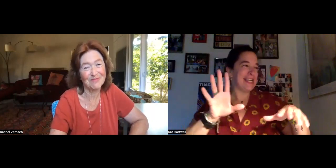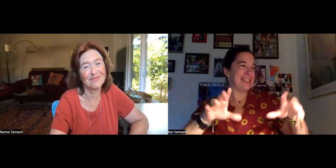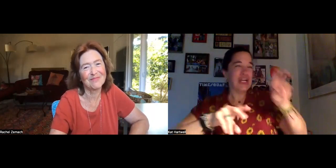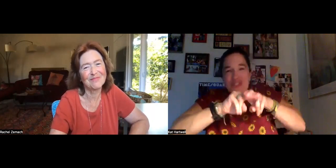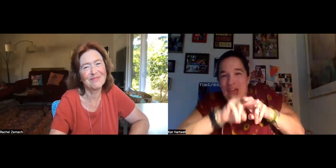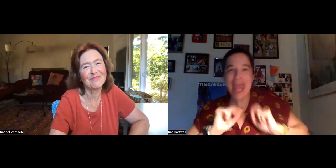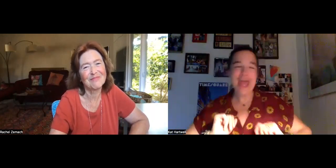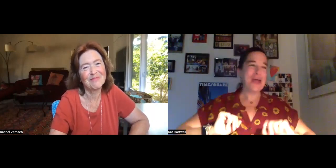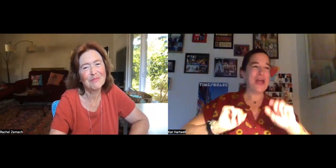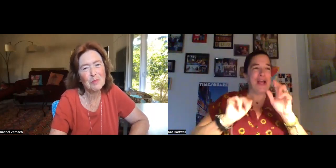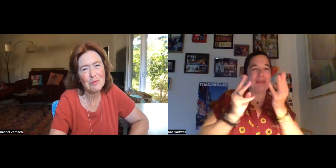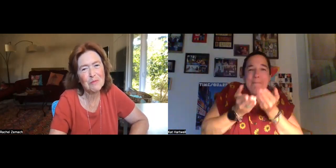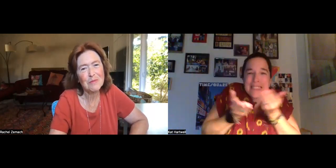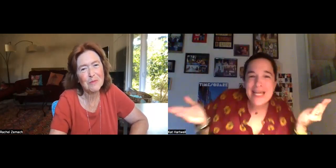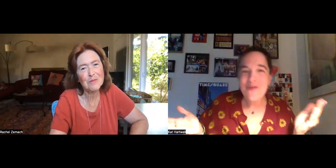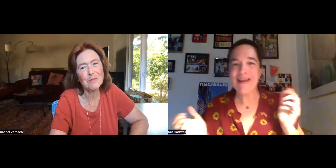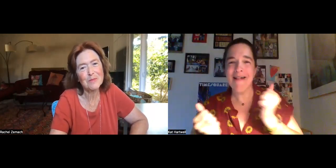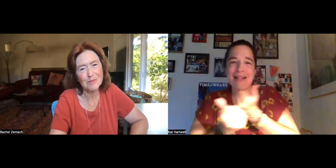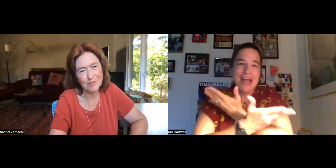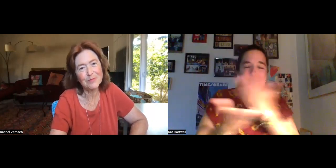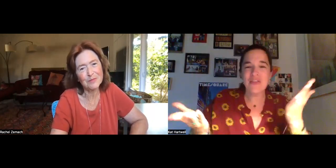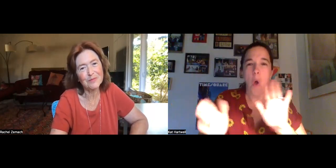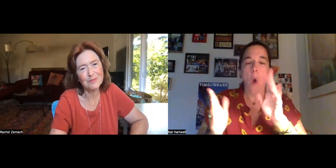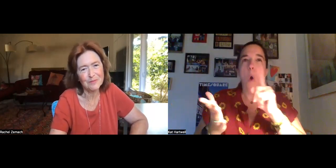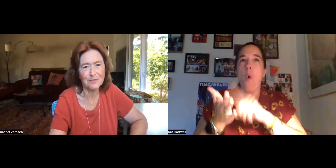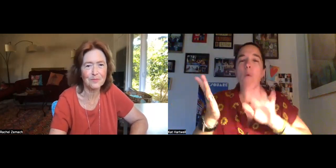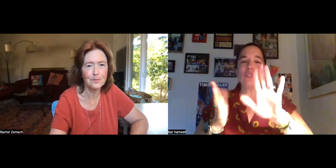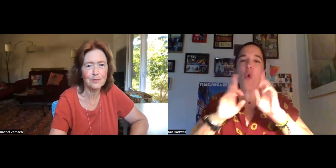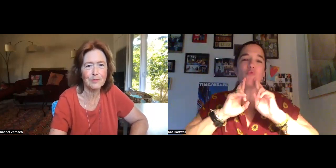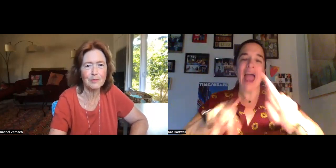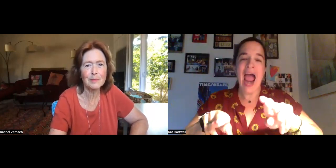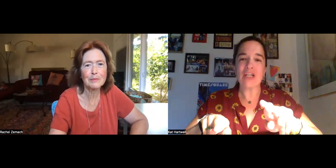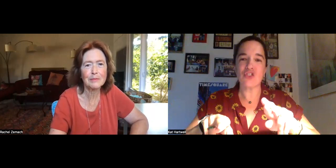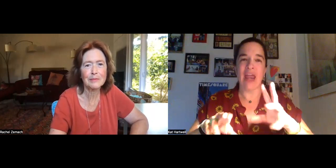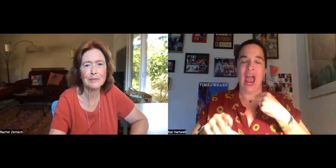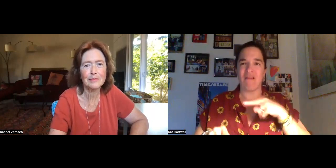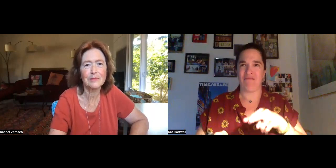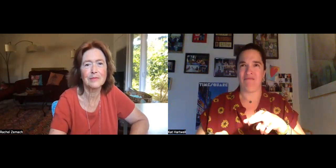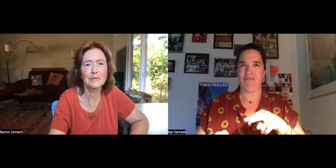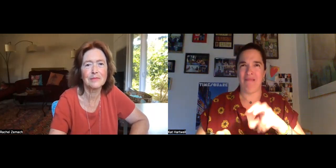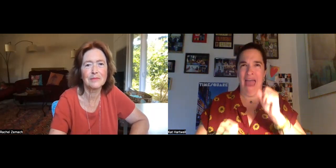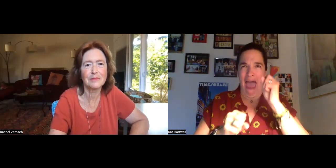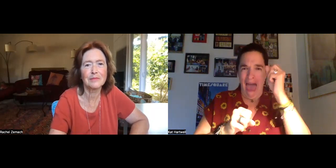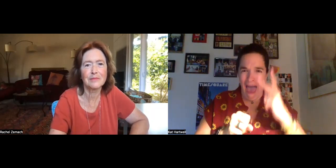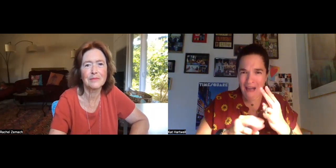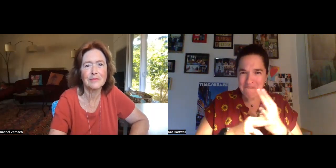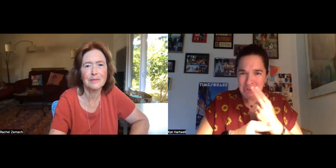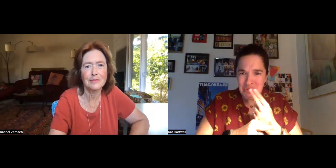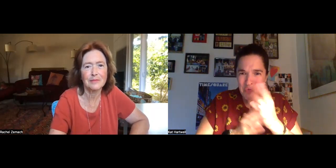that chairs, materials, everything. What was your reaction? How do